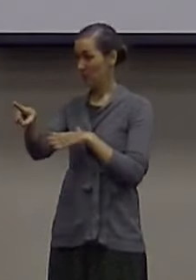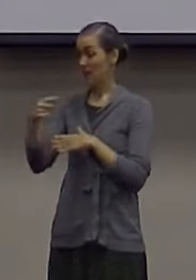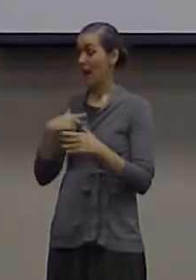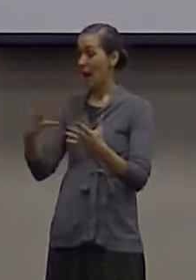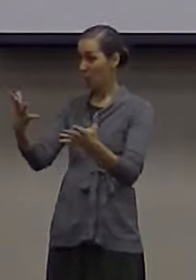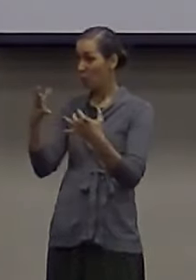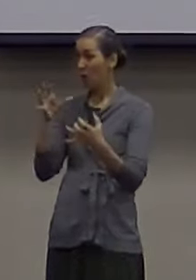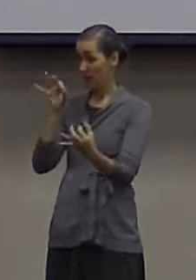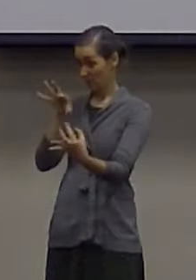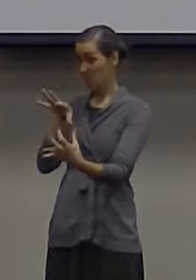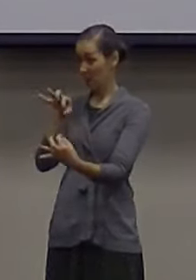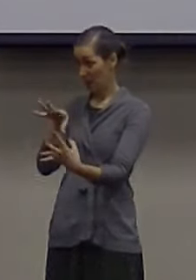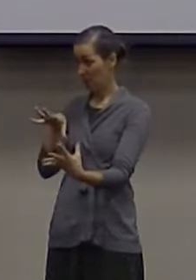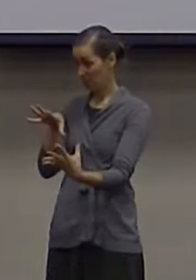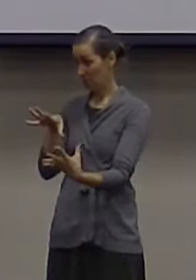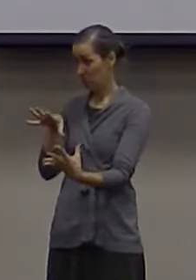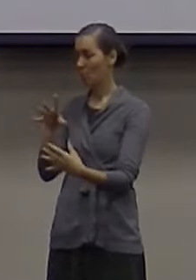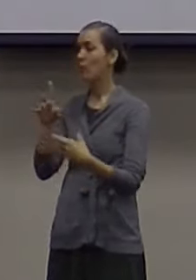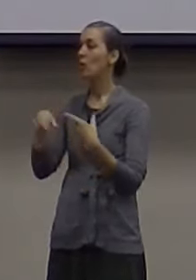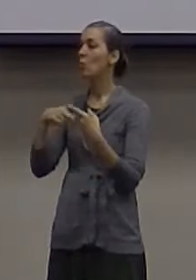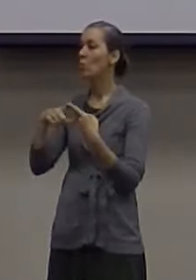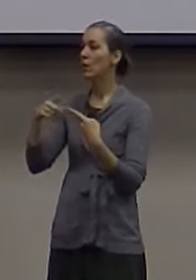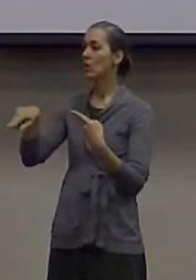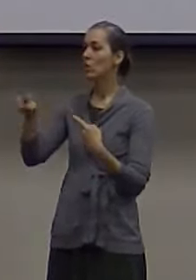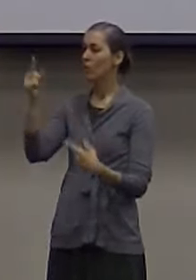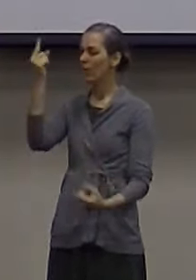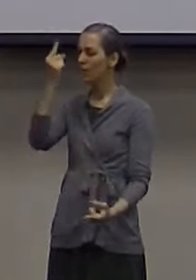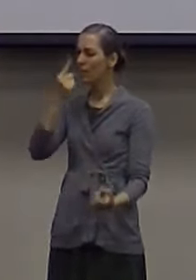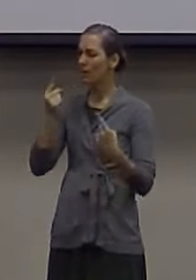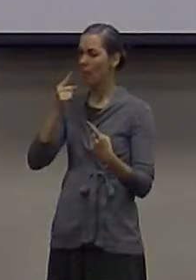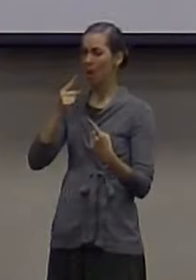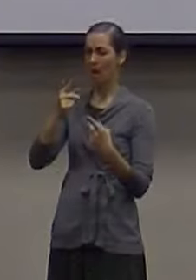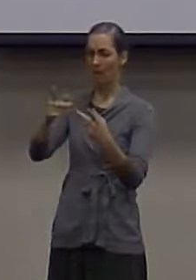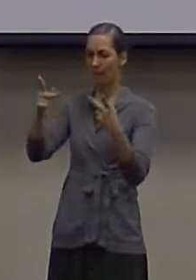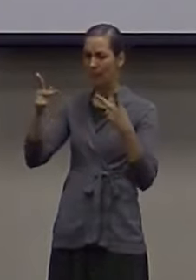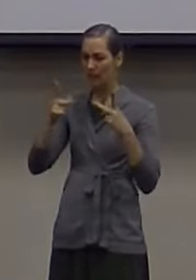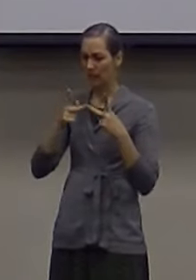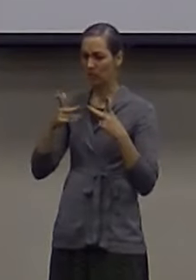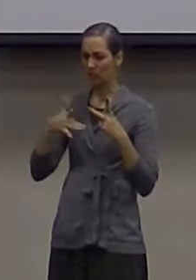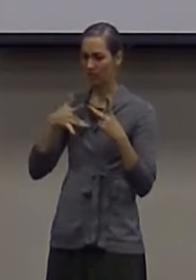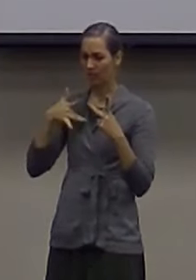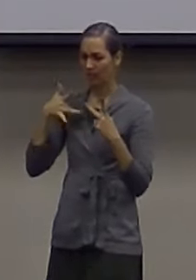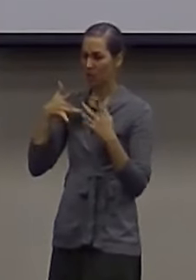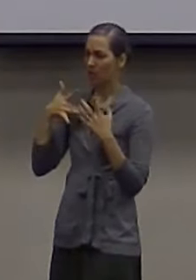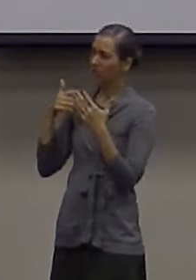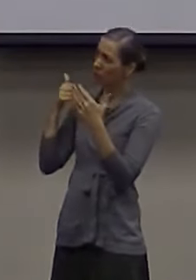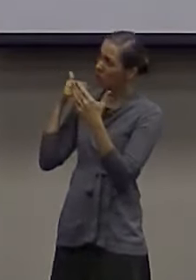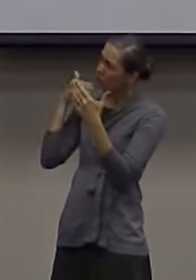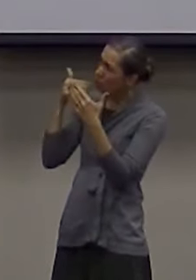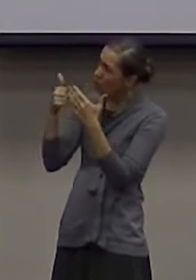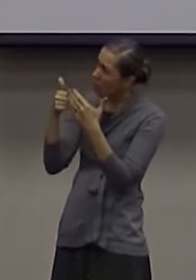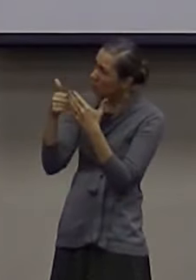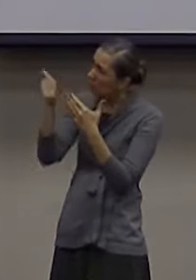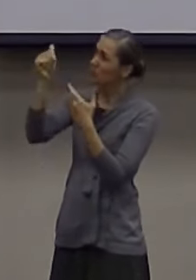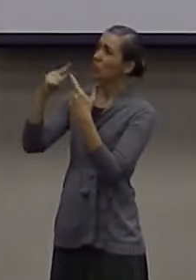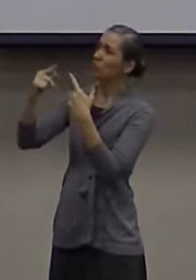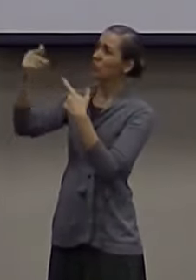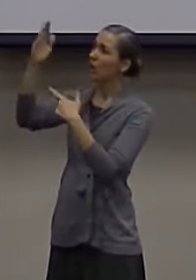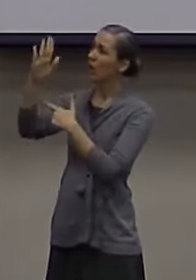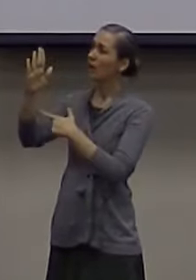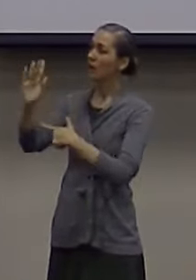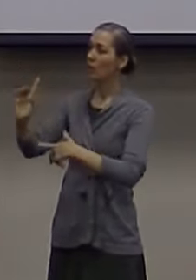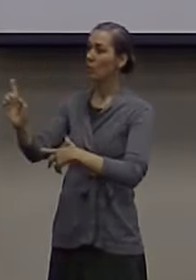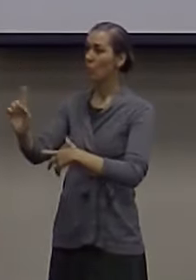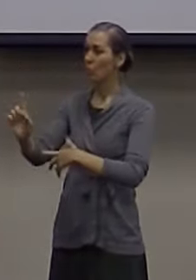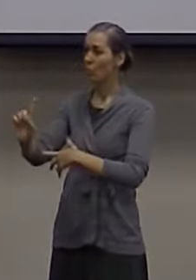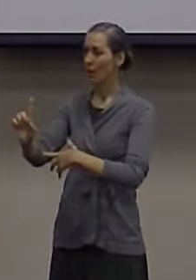So when you think of a place where you feel closest to God, where would that be? I want you